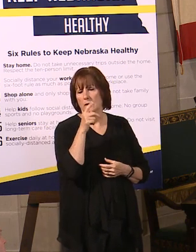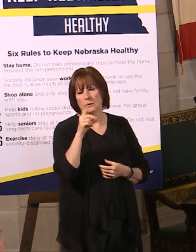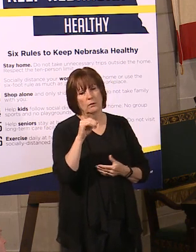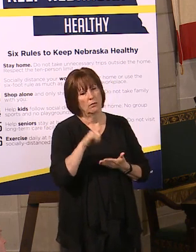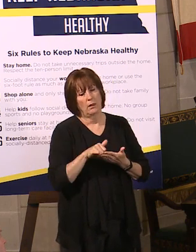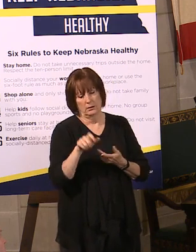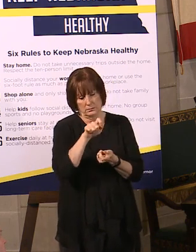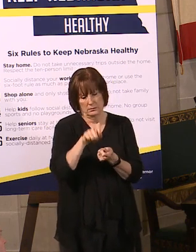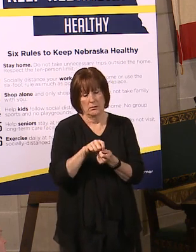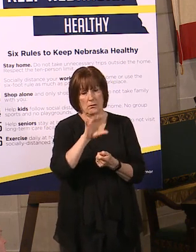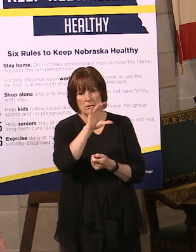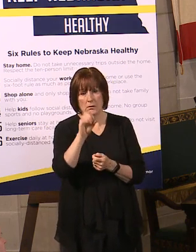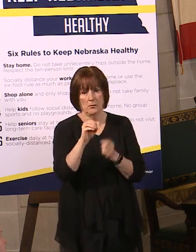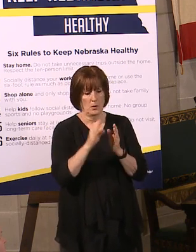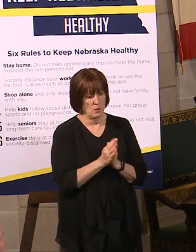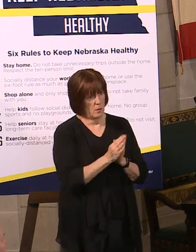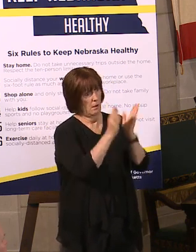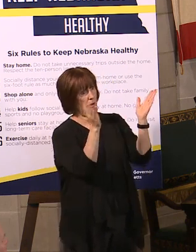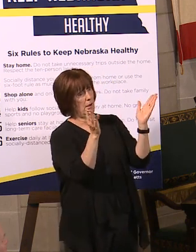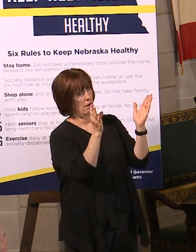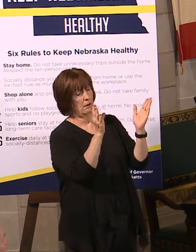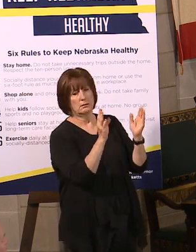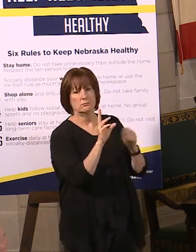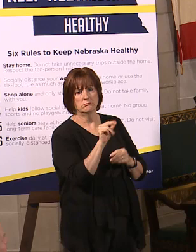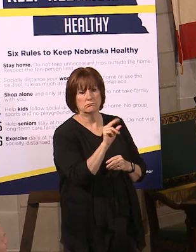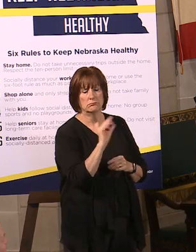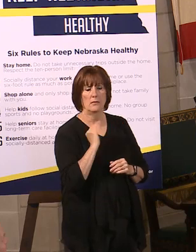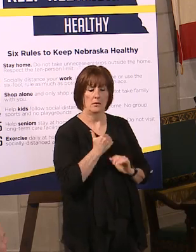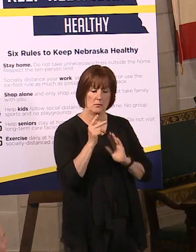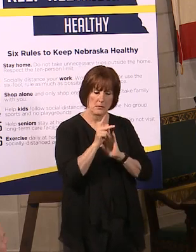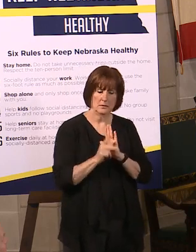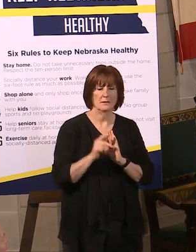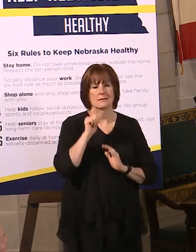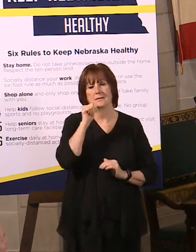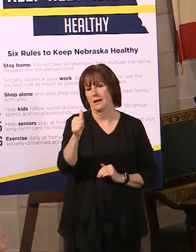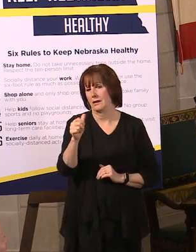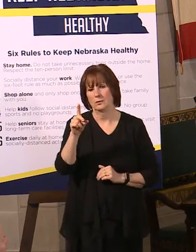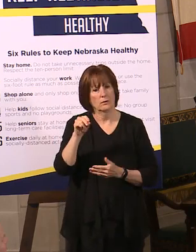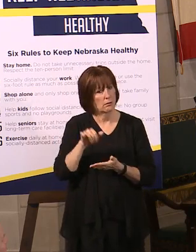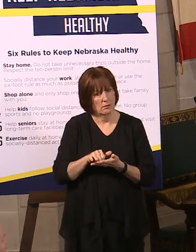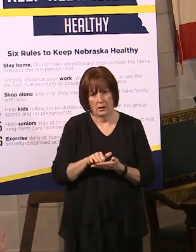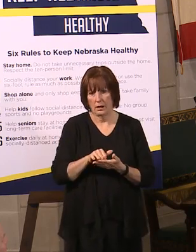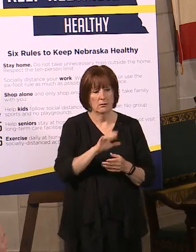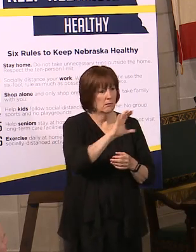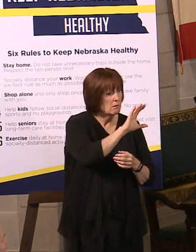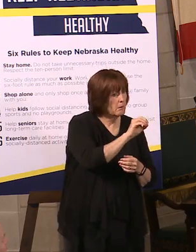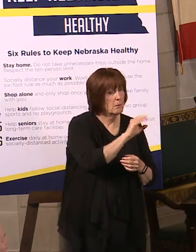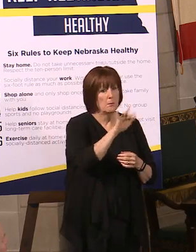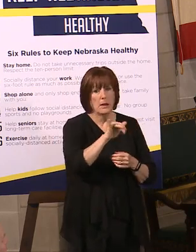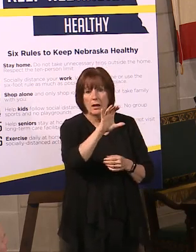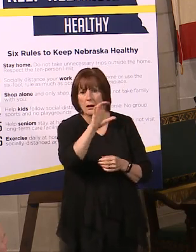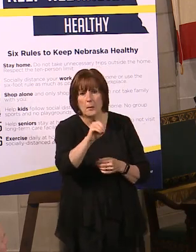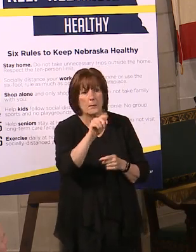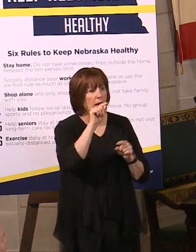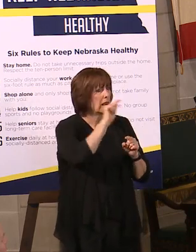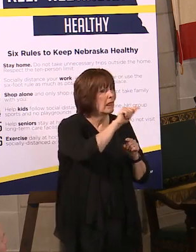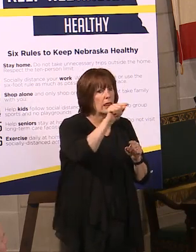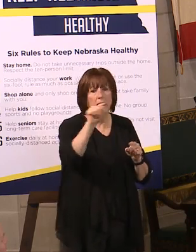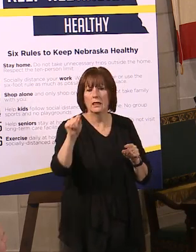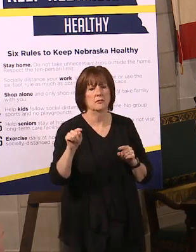specific company-wide basis. So our policy is not to do that on a specific company-by-company basis.